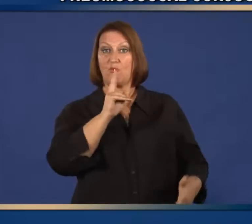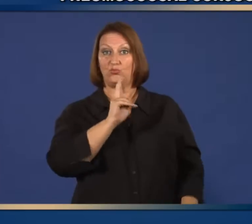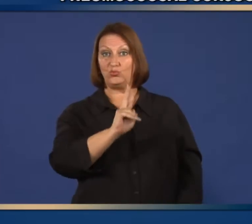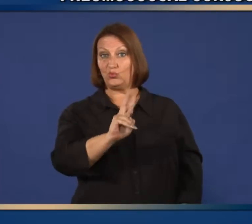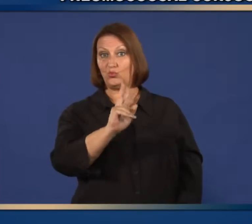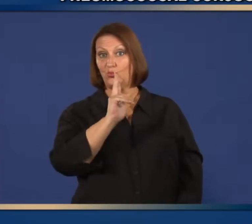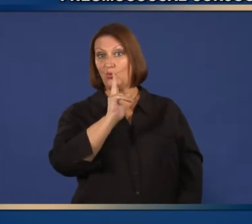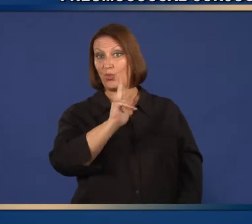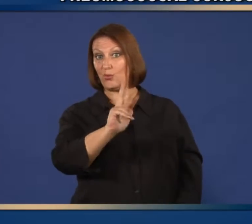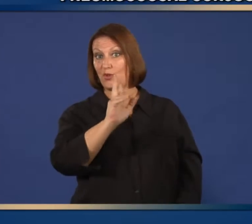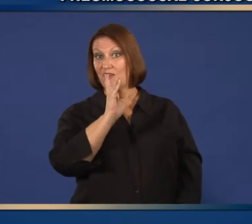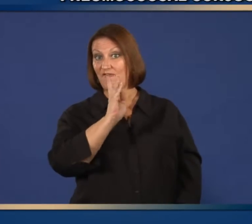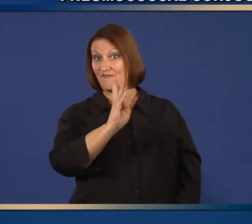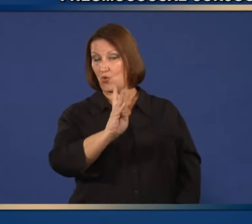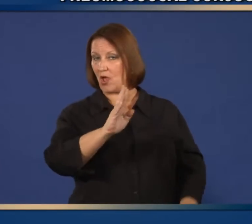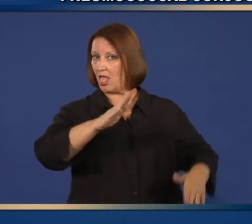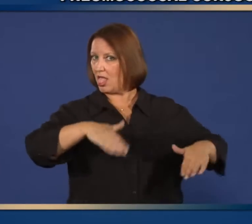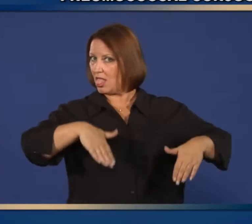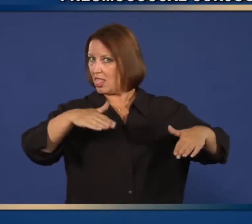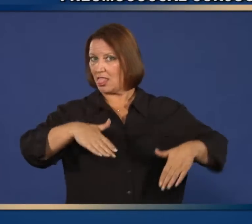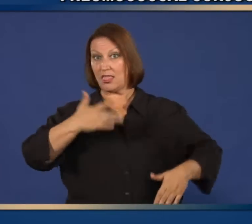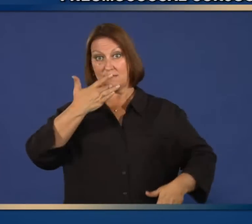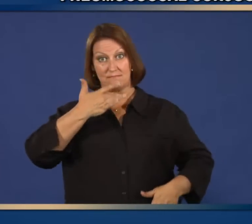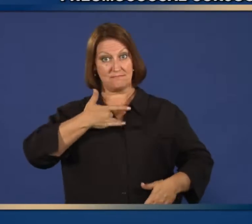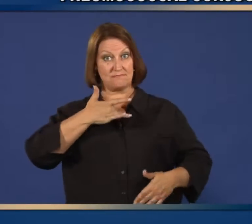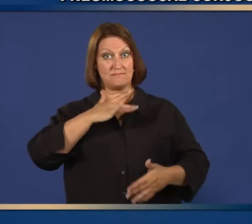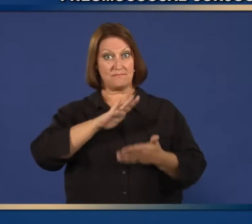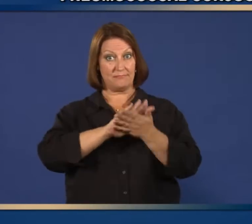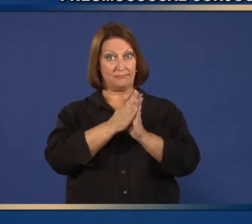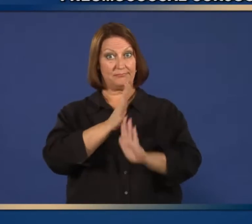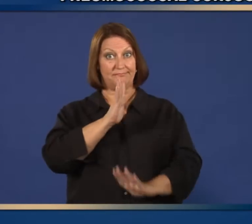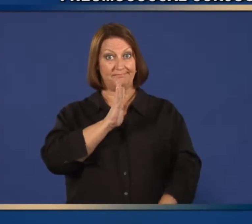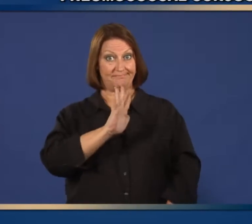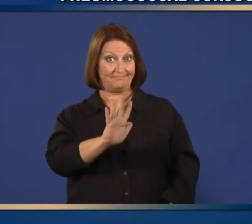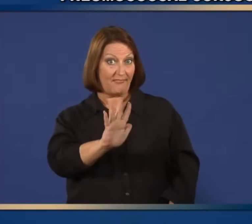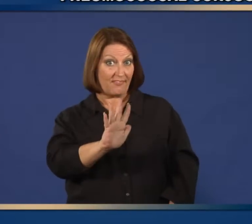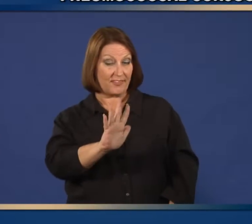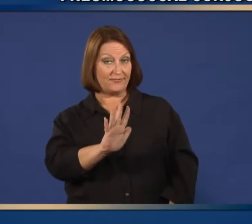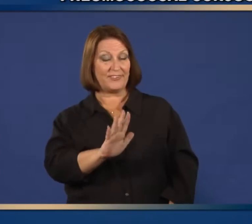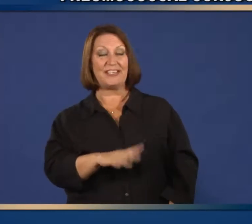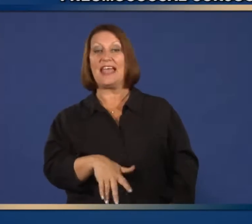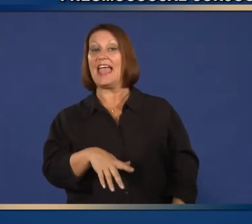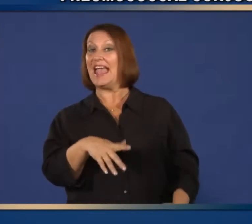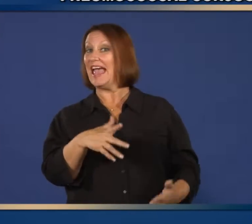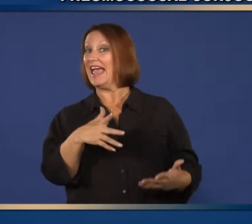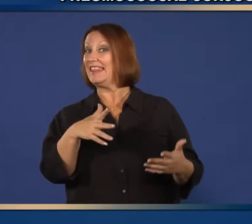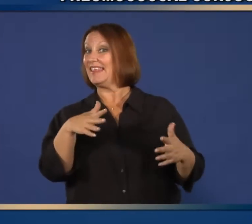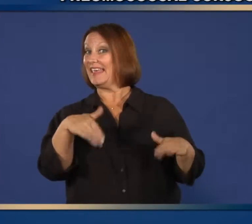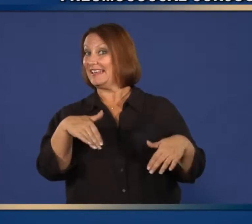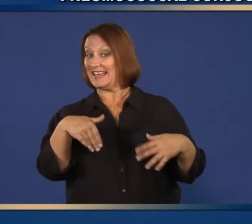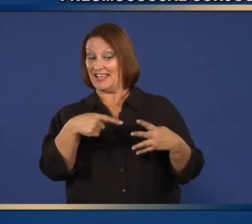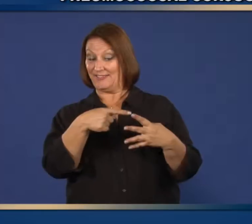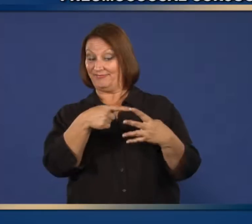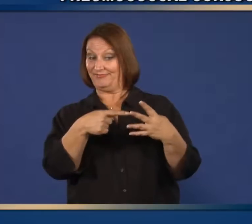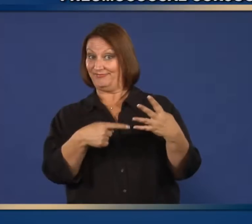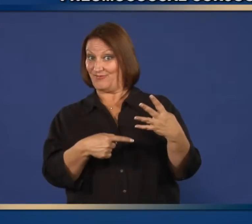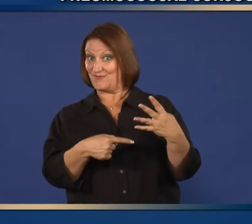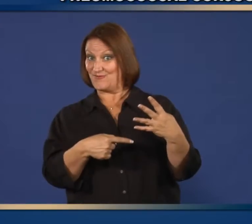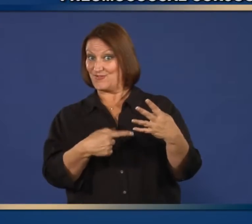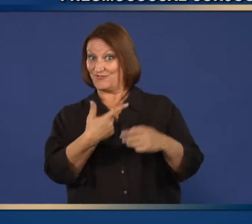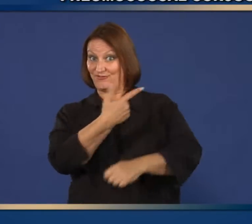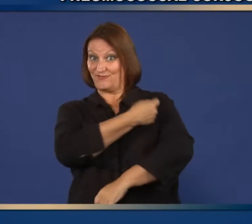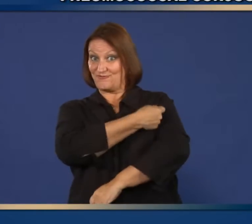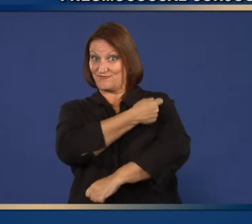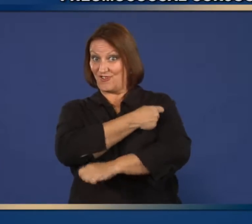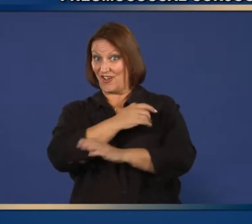Healthy children between their 2nd and 5th birthdays who have not completed the